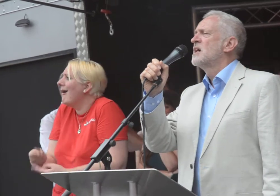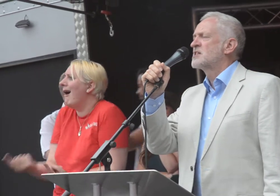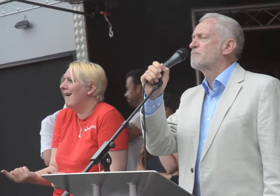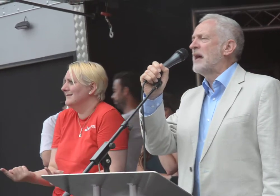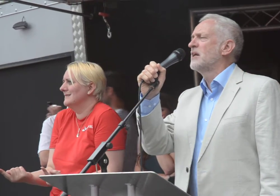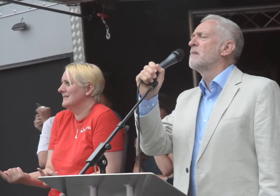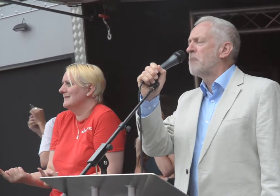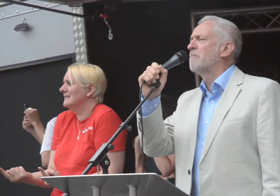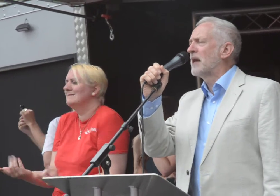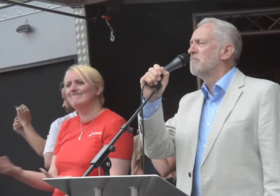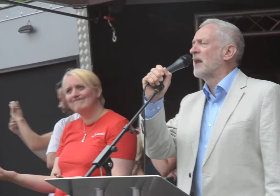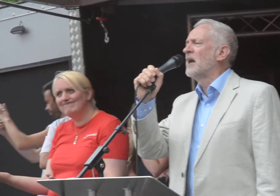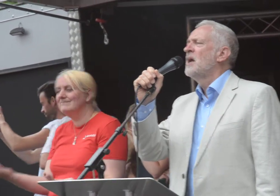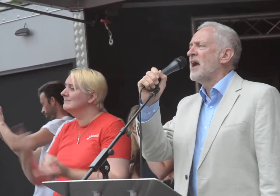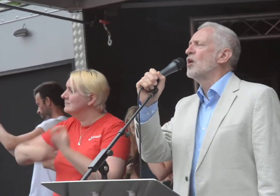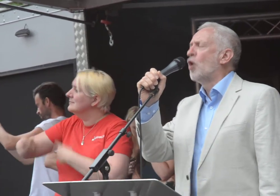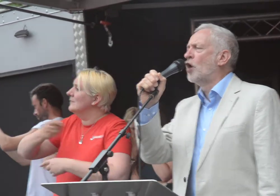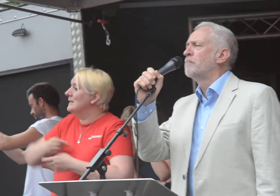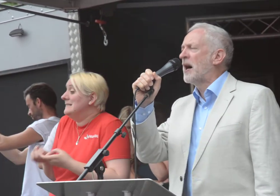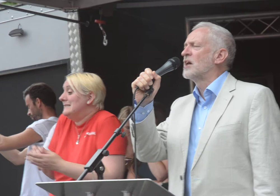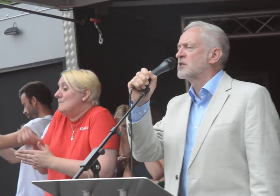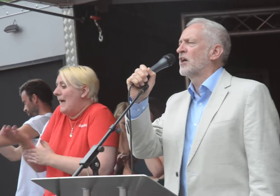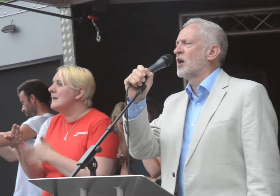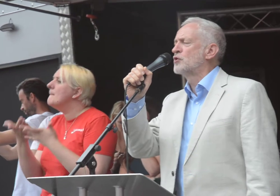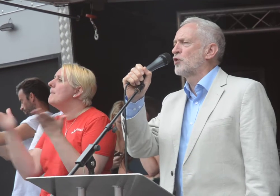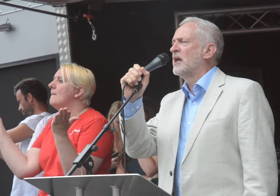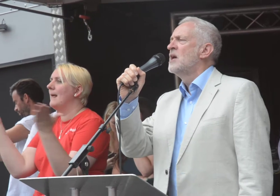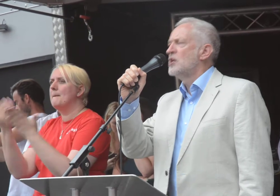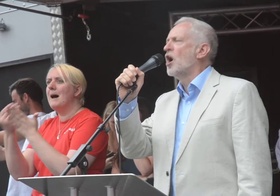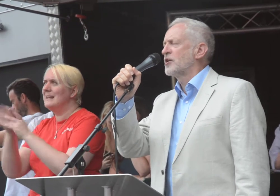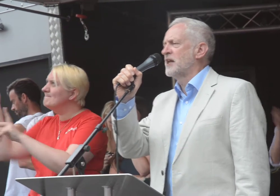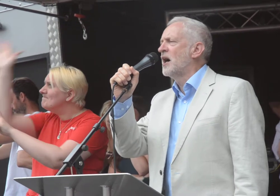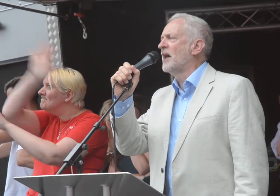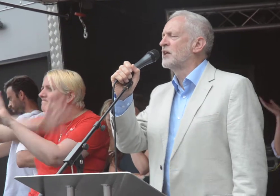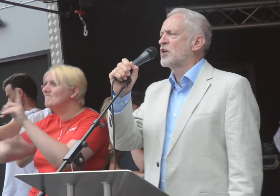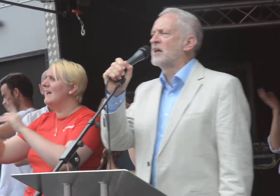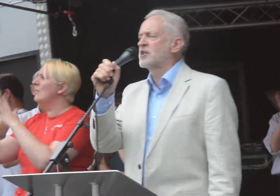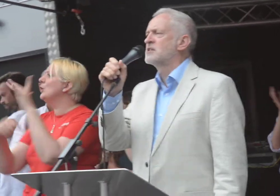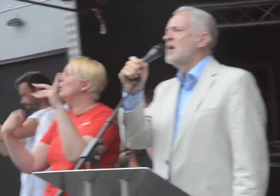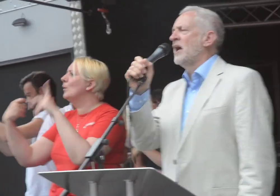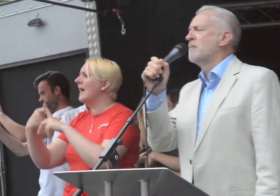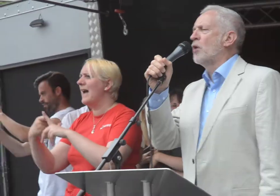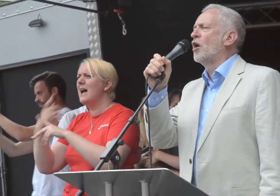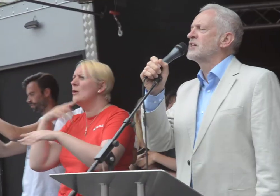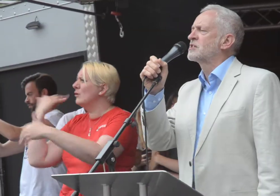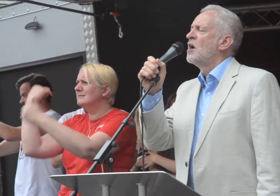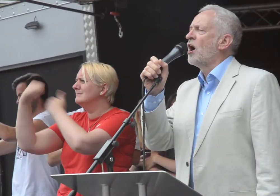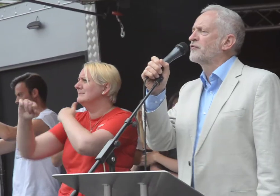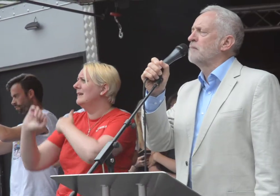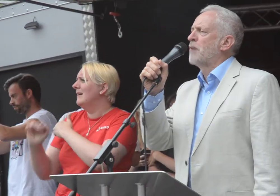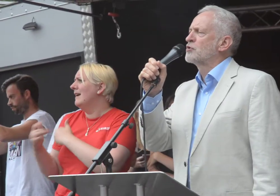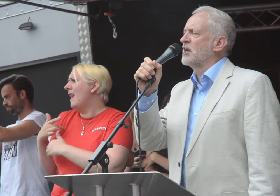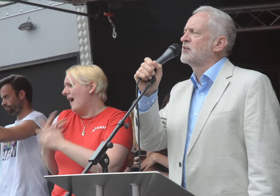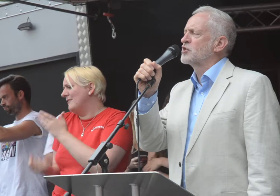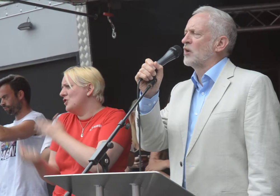means spending public money in all parts of the country, not denying the chances in the poorest,